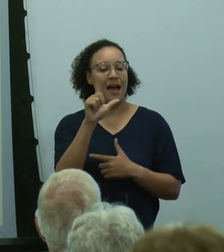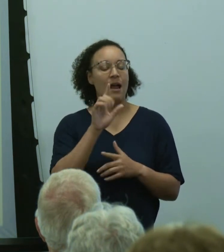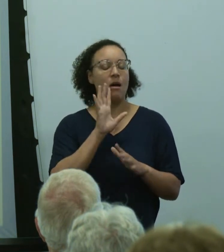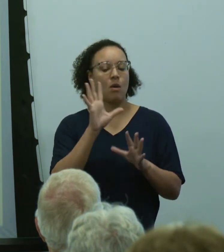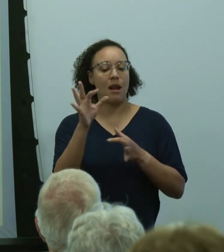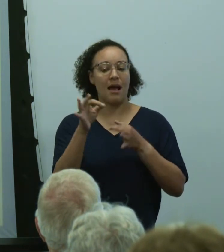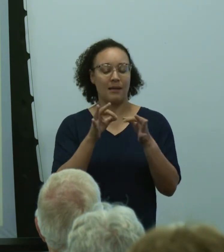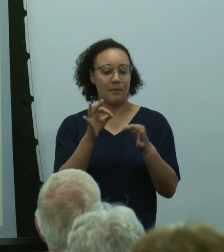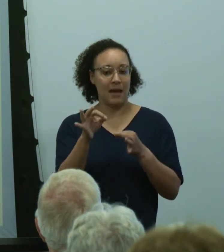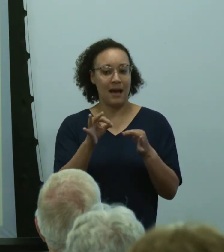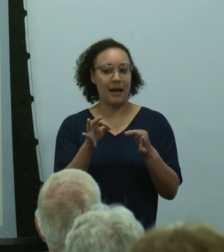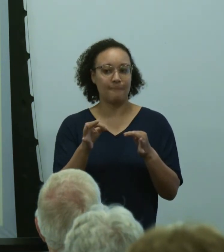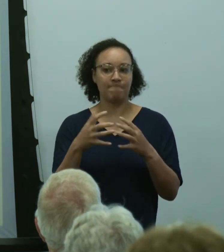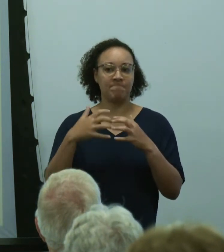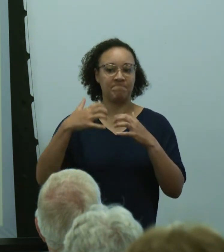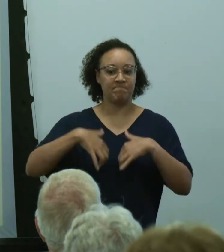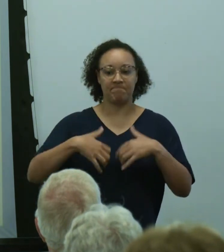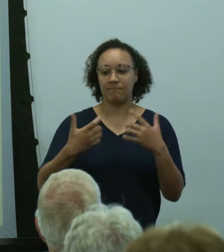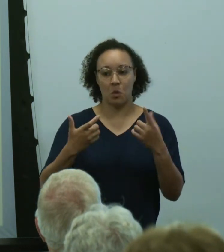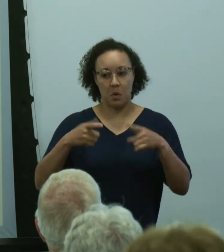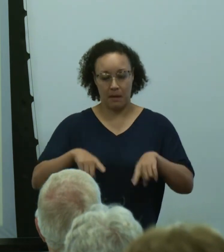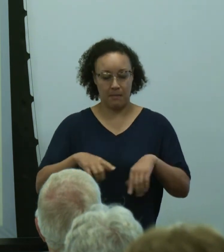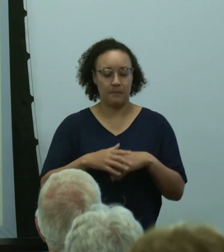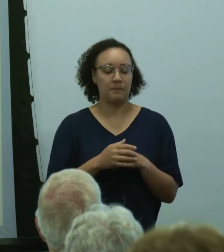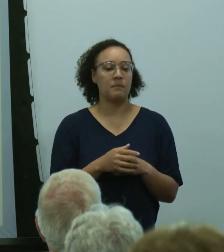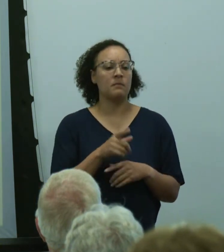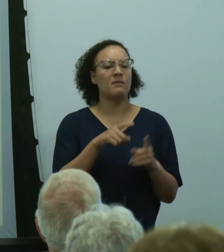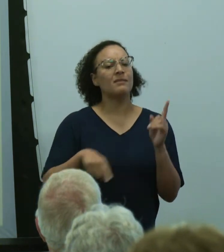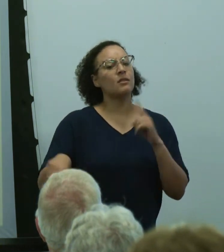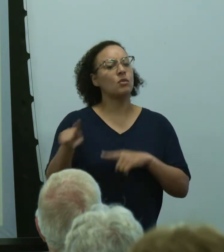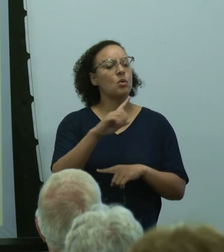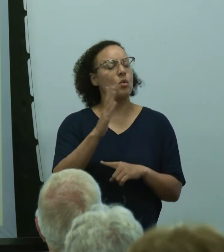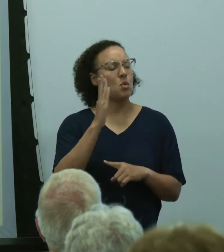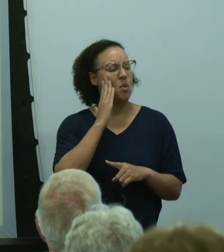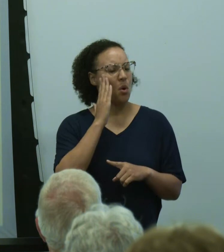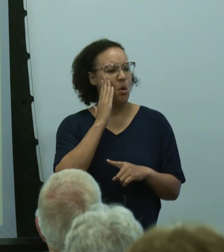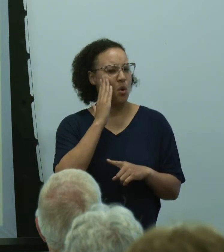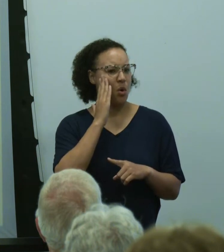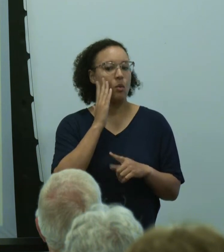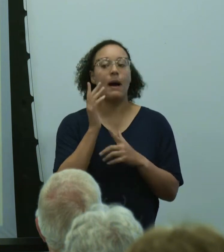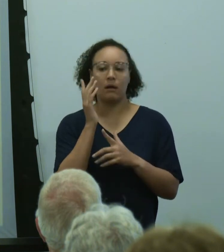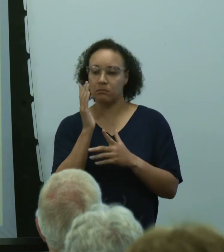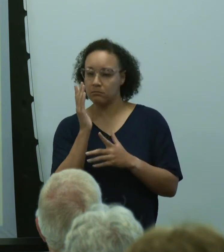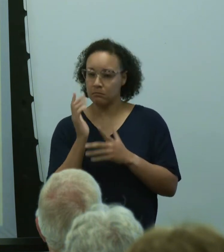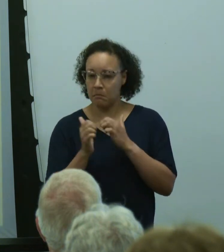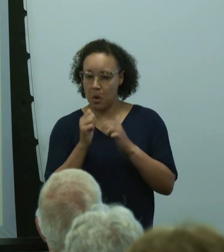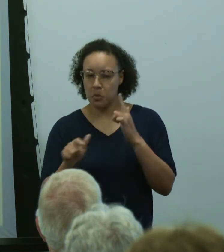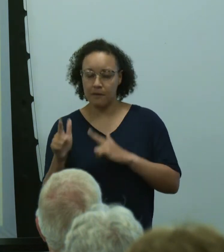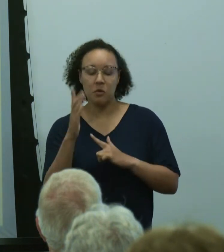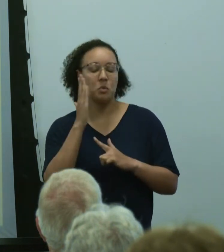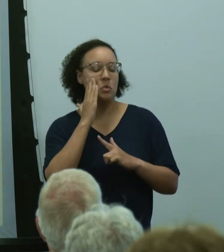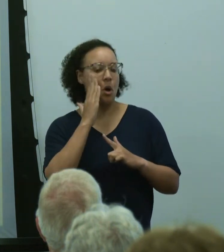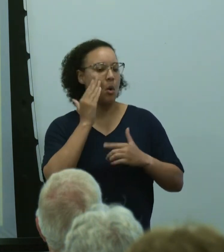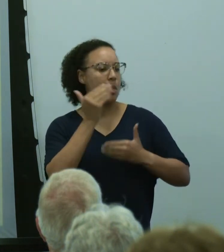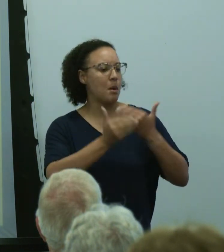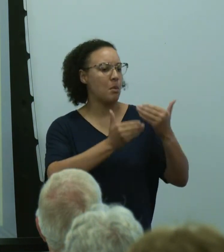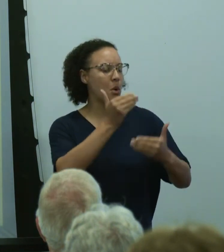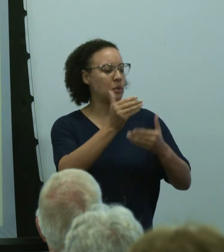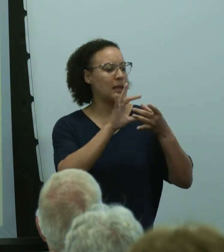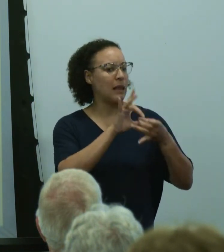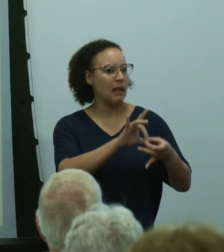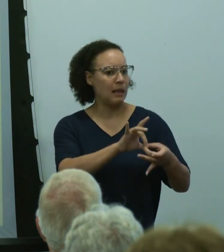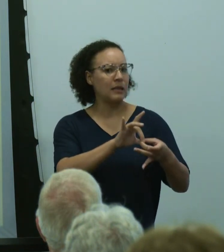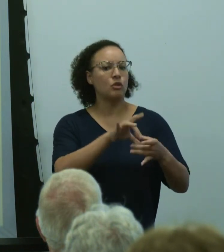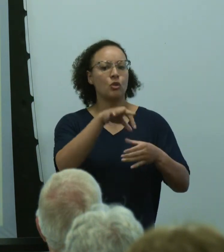how it didn't work. Now, we're all familiar with, or more of us familiar with, the process of